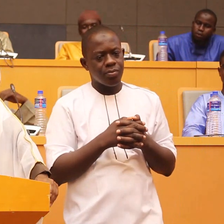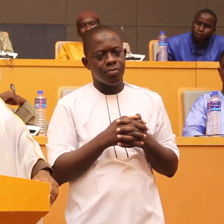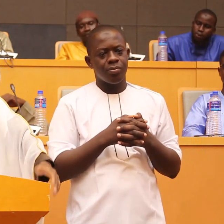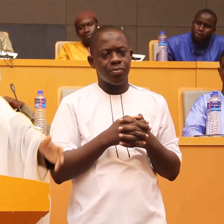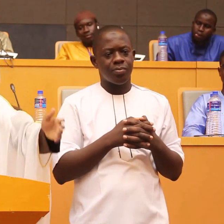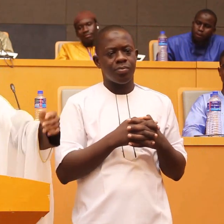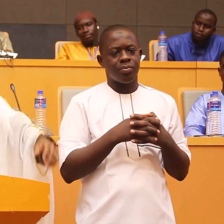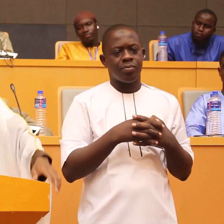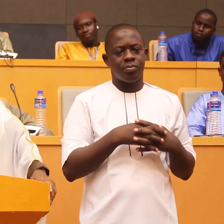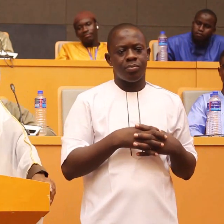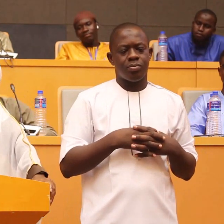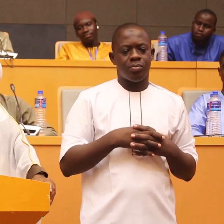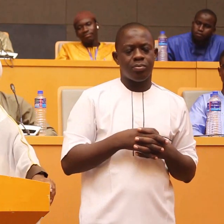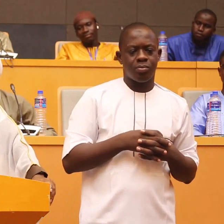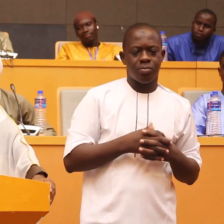oh